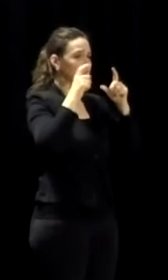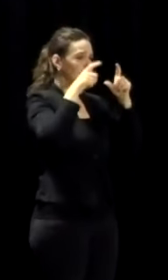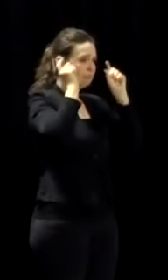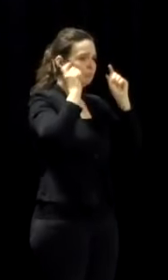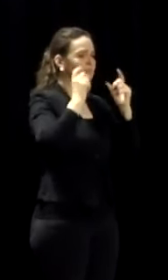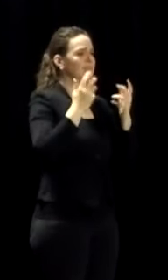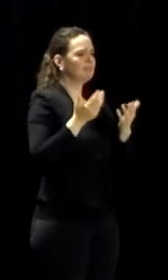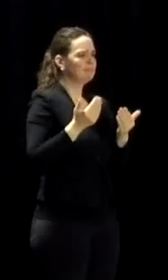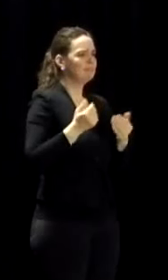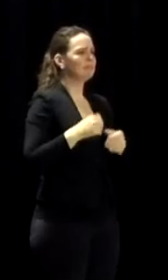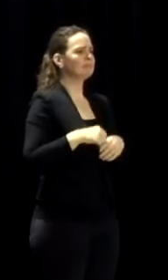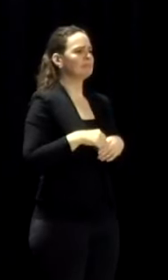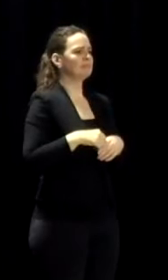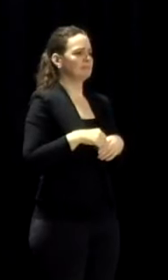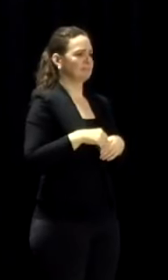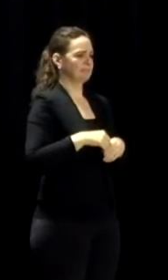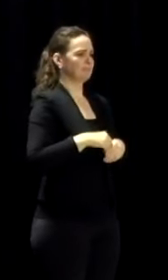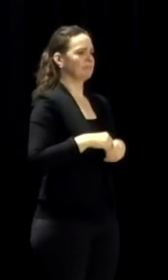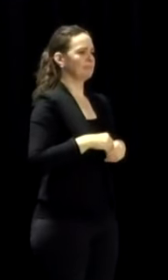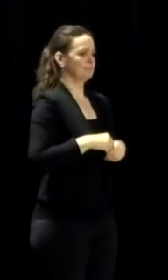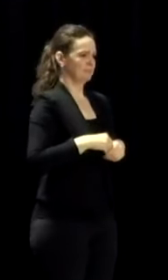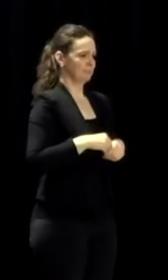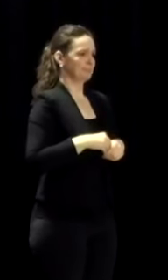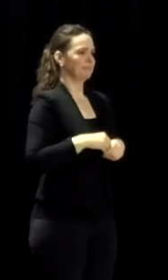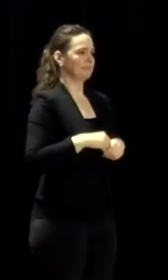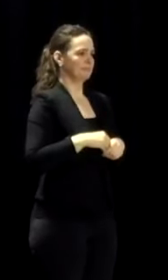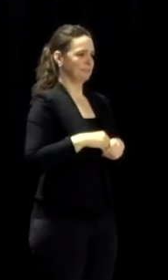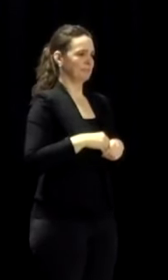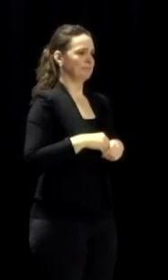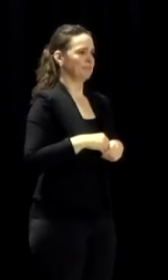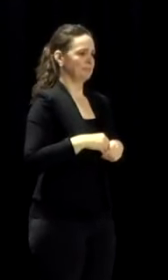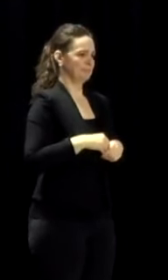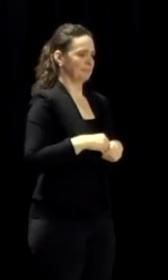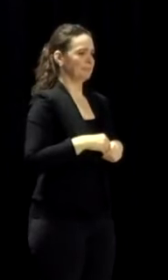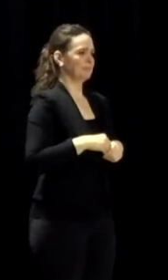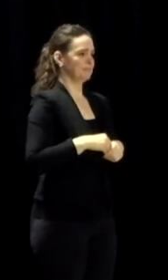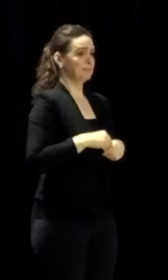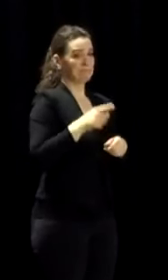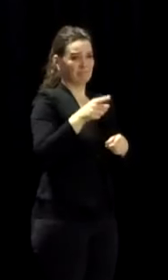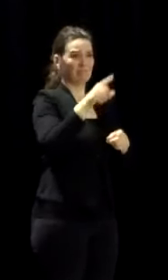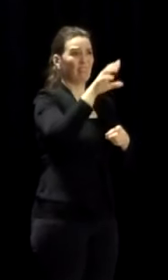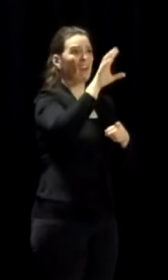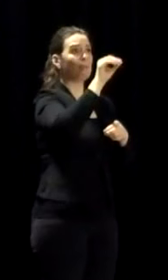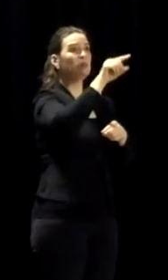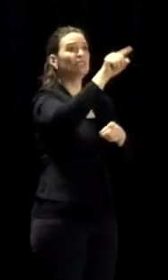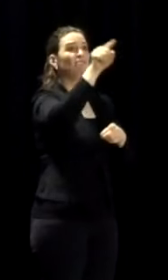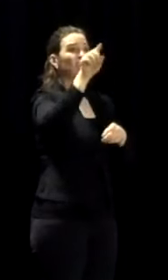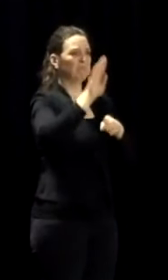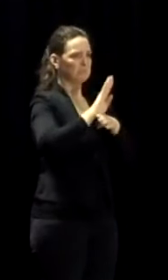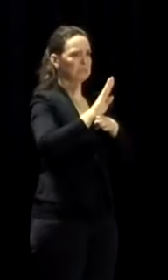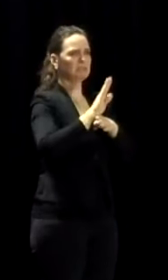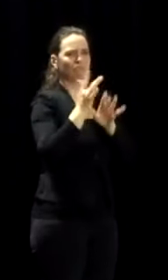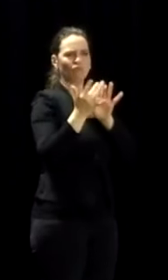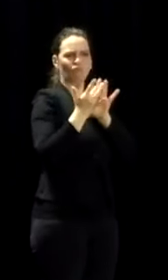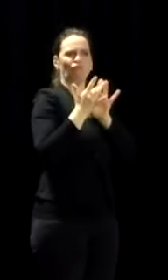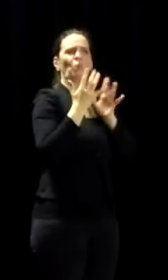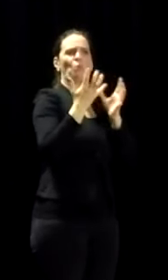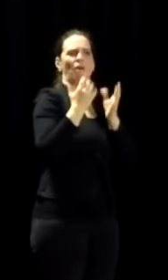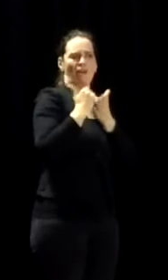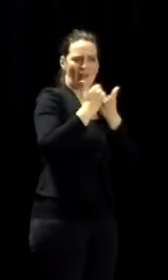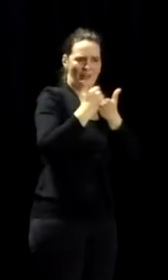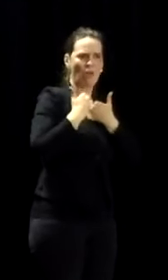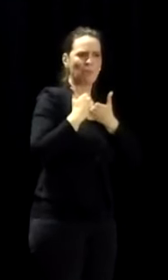on, looking at doing some visors. They make the lacrosse helmets. We've been talking to them a little bit. Certainly 1911 is doing some sanitizer. There's been some